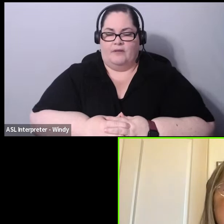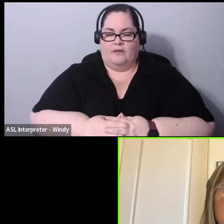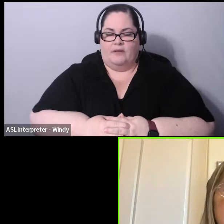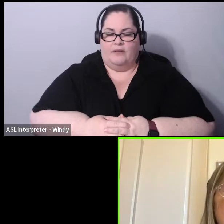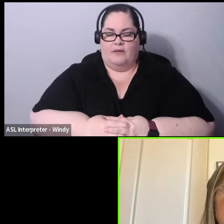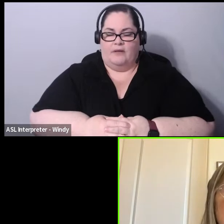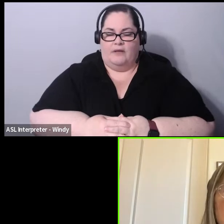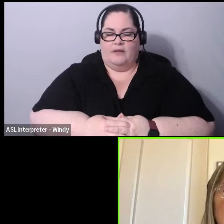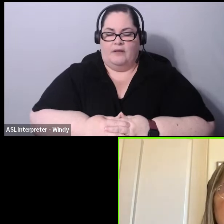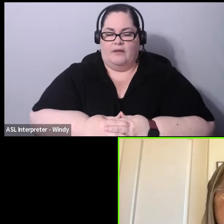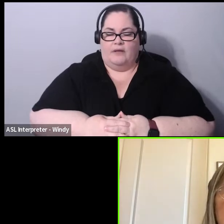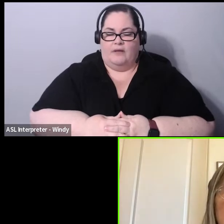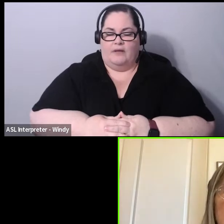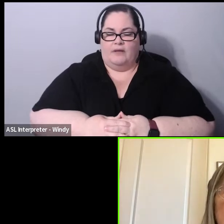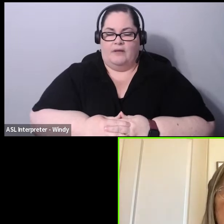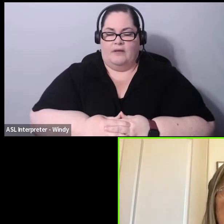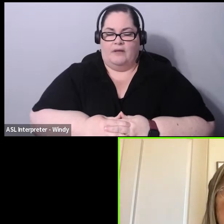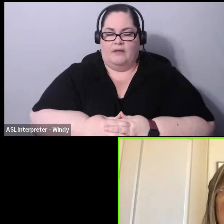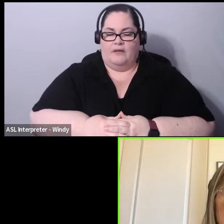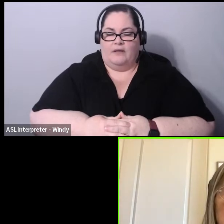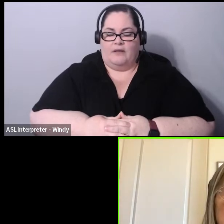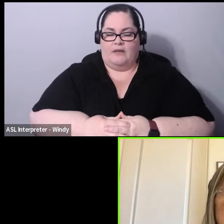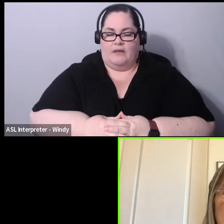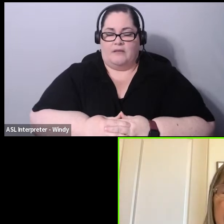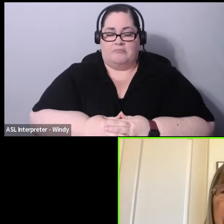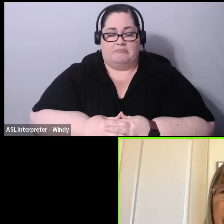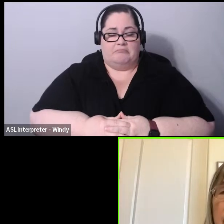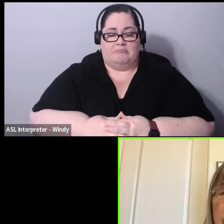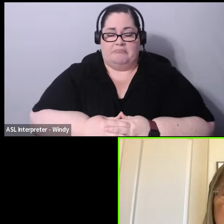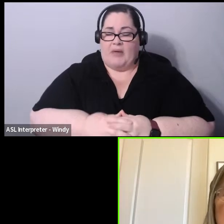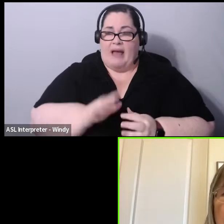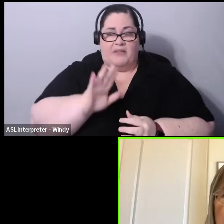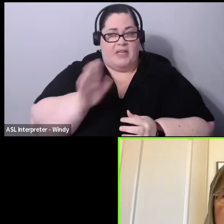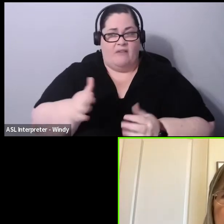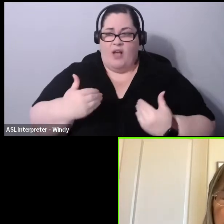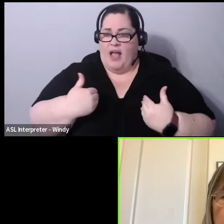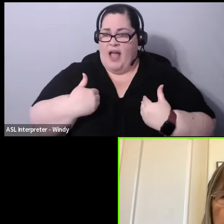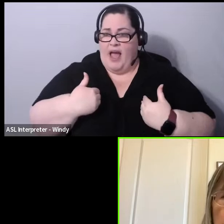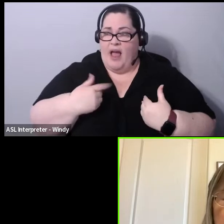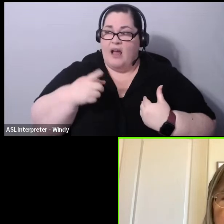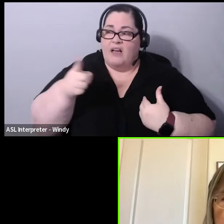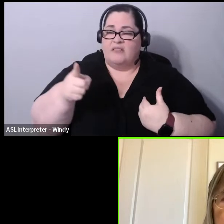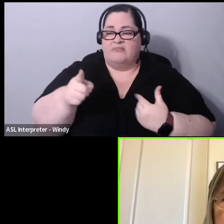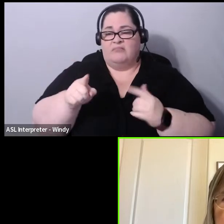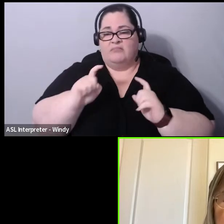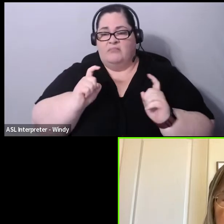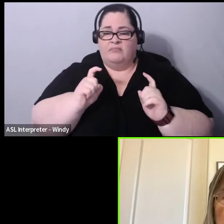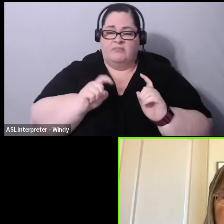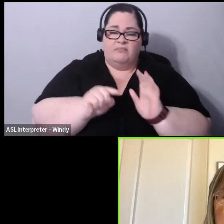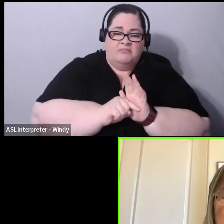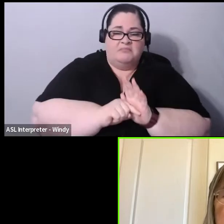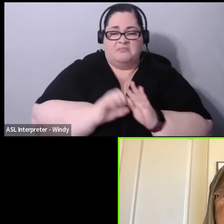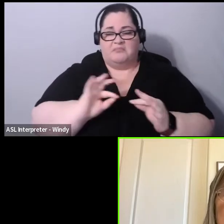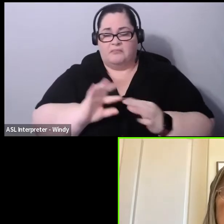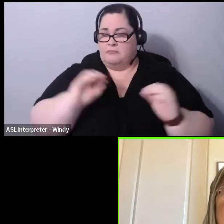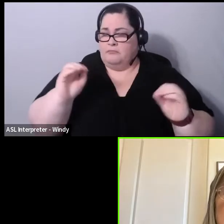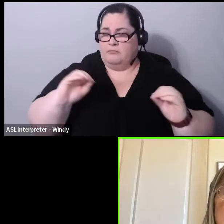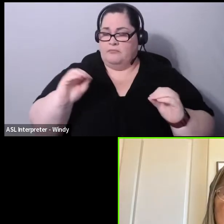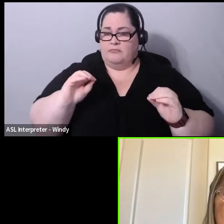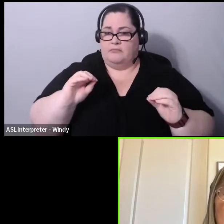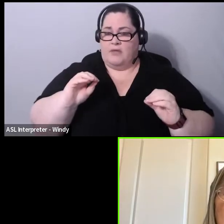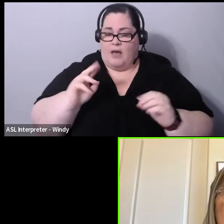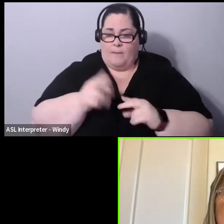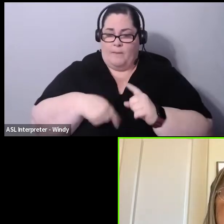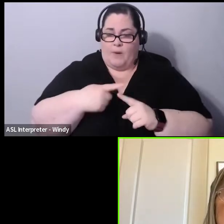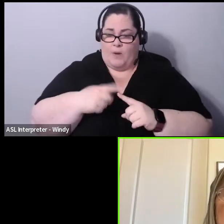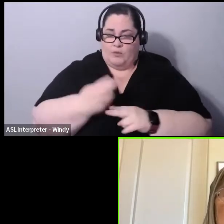know, I've never gotten any negative comments from the providers about it being